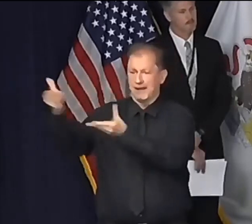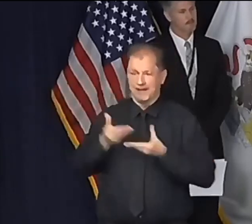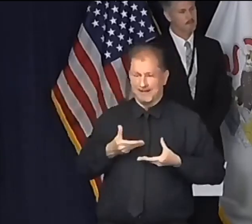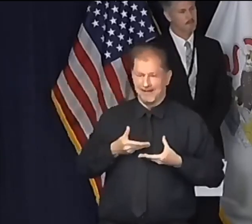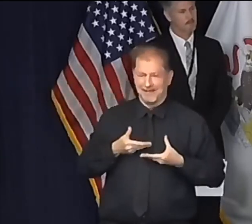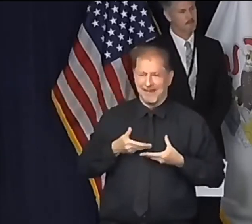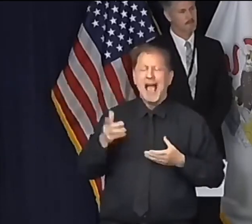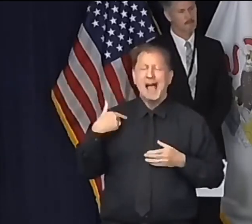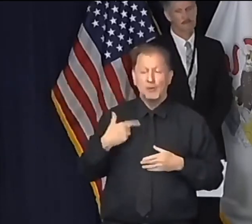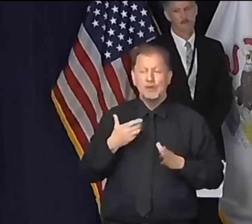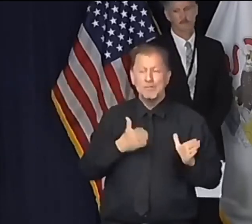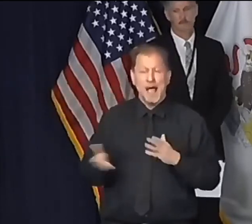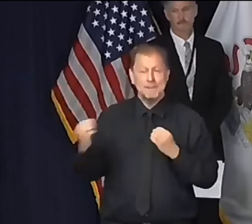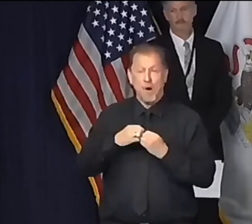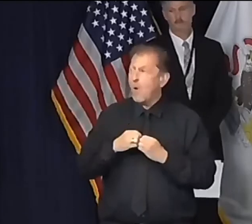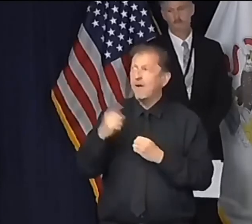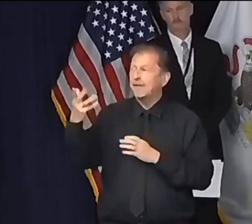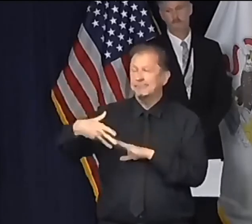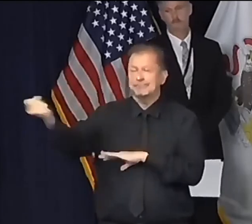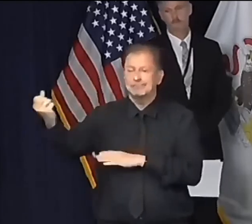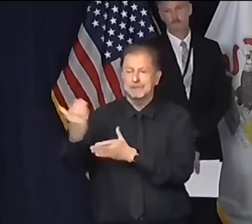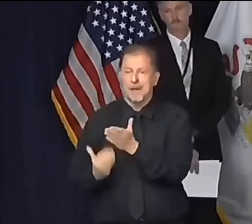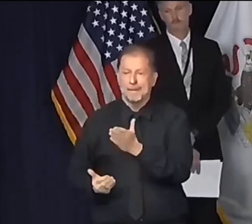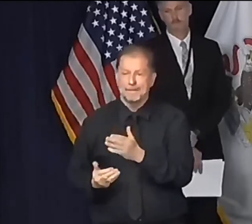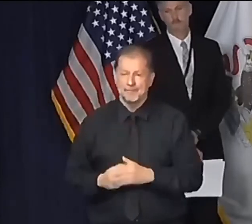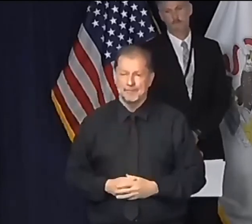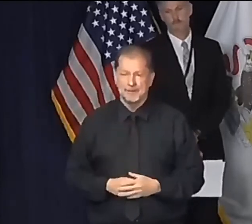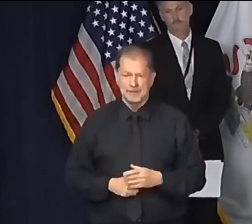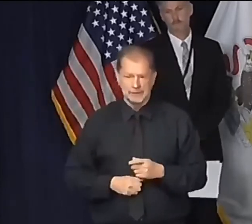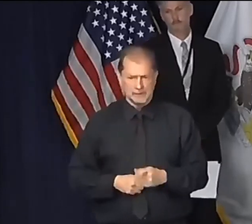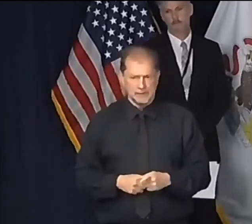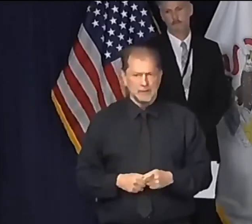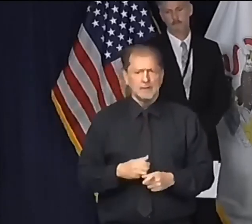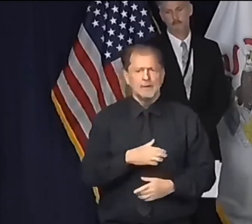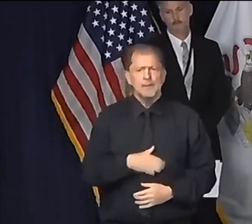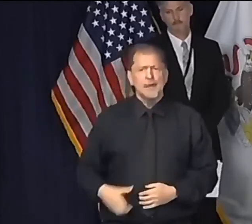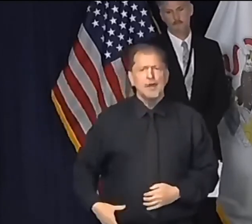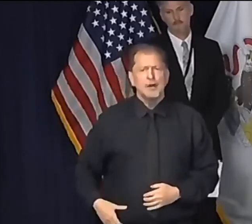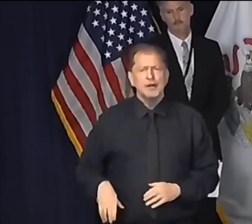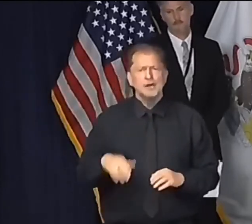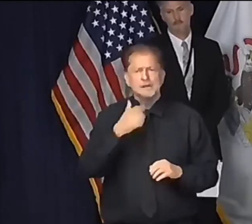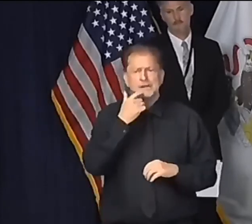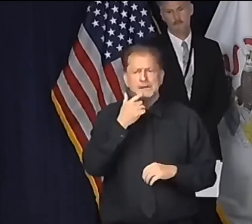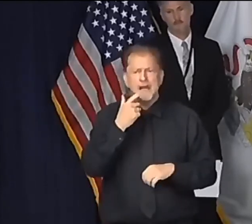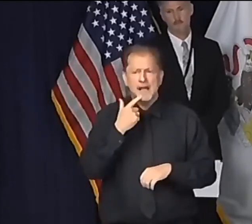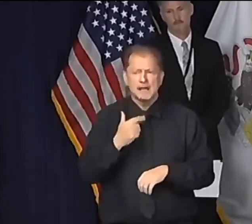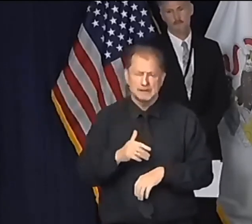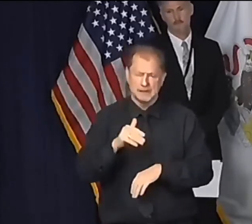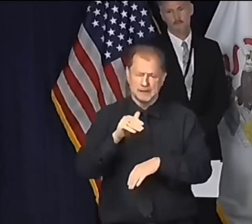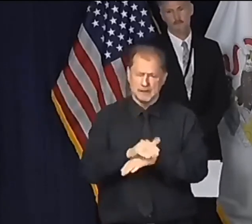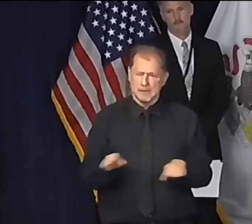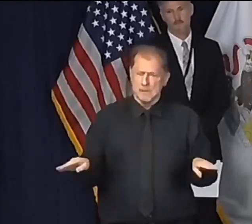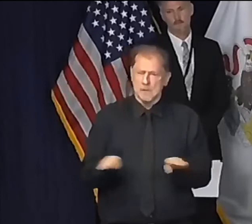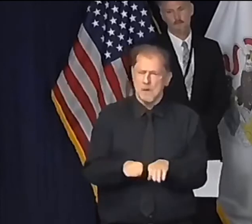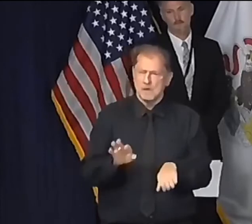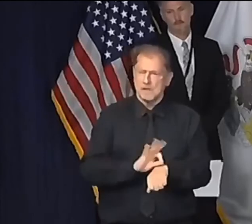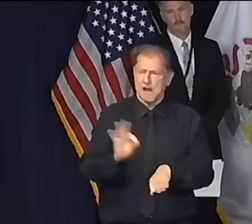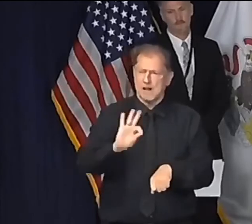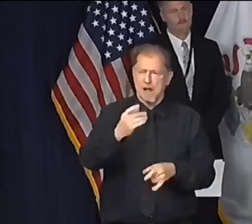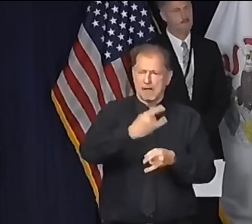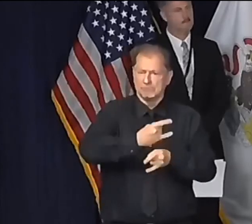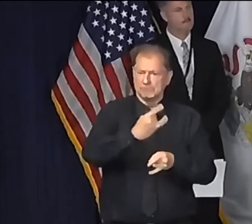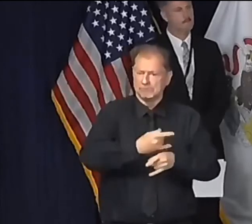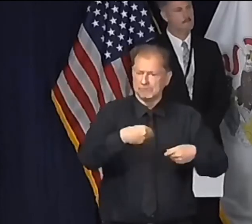many as we expect. Could the mayor today put in a curfew at 9 p.m. for liquor sales? Could you imagine that statewide as